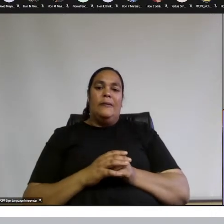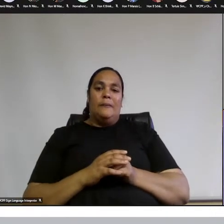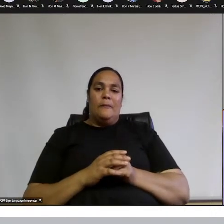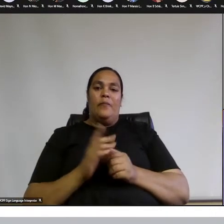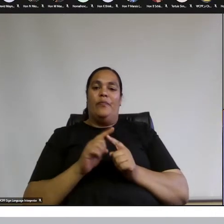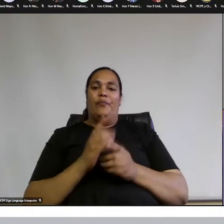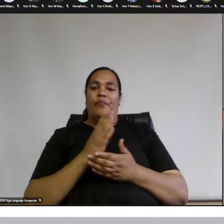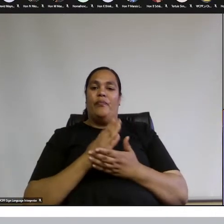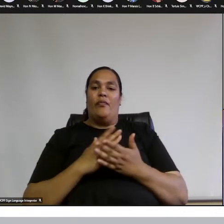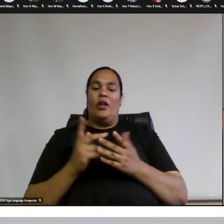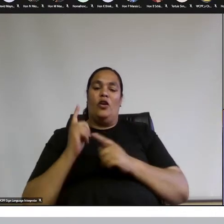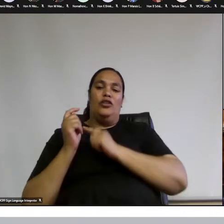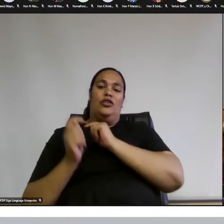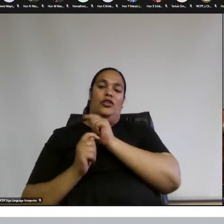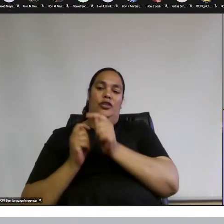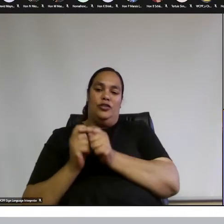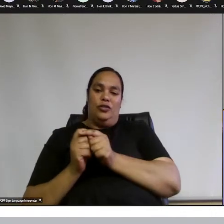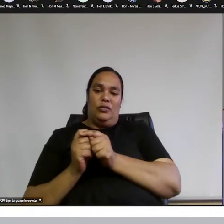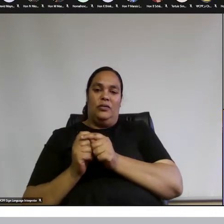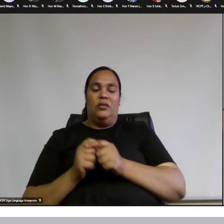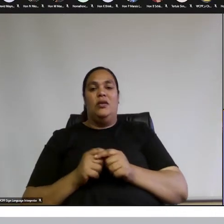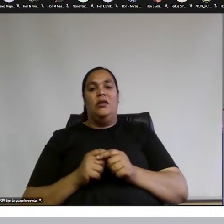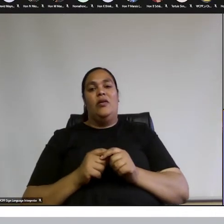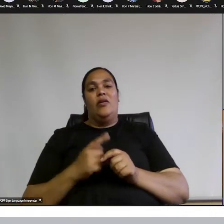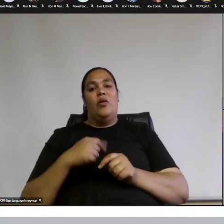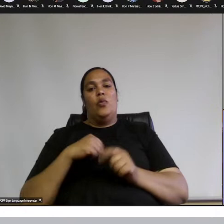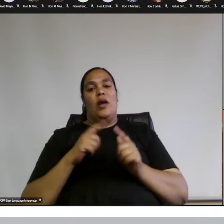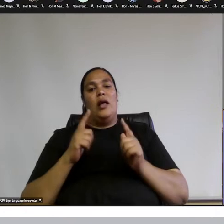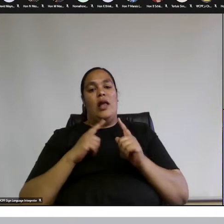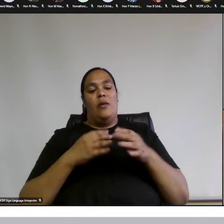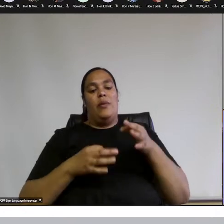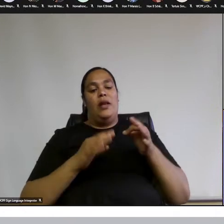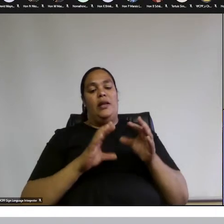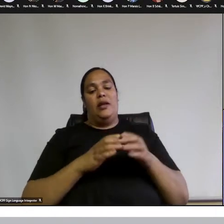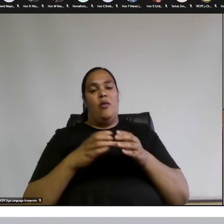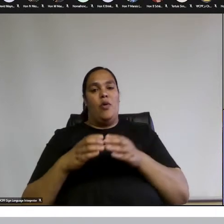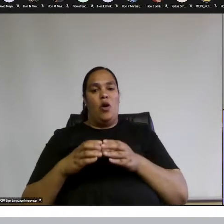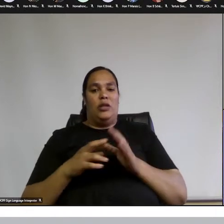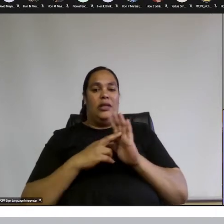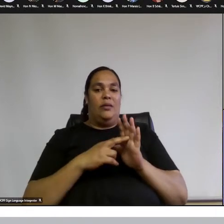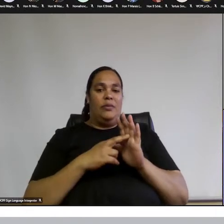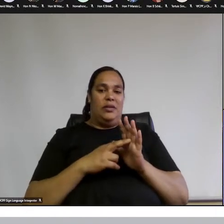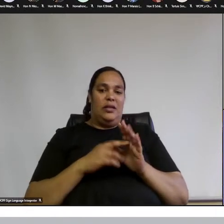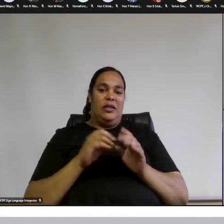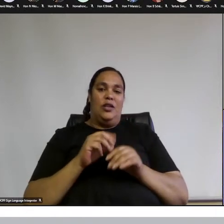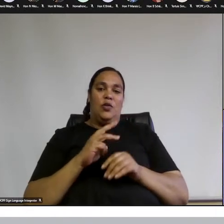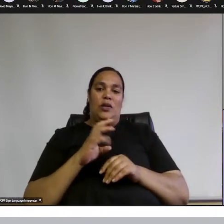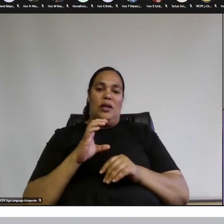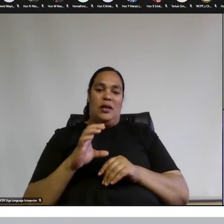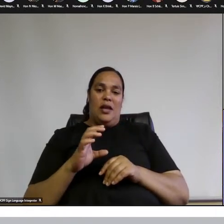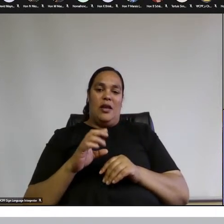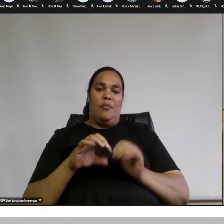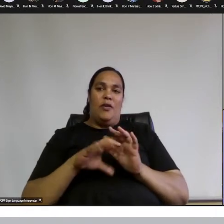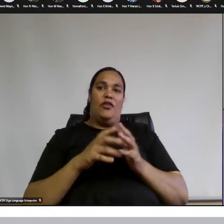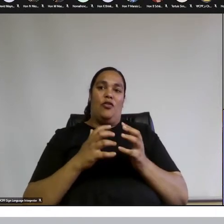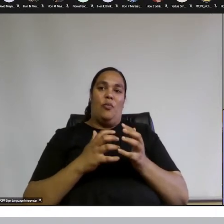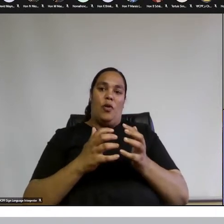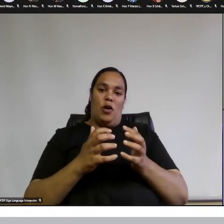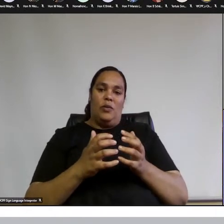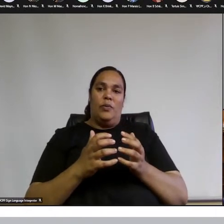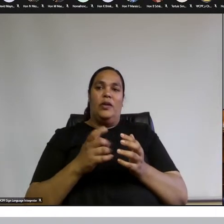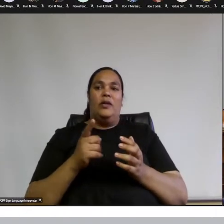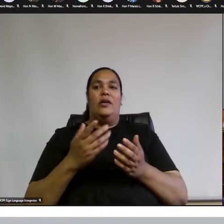part of the tradition that we allow political parties represented in the Western Cape Provincial Parliament